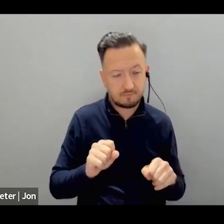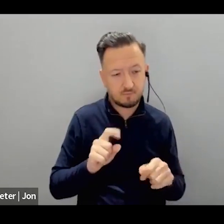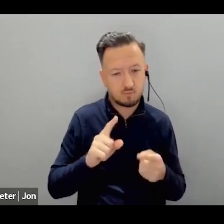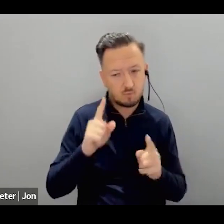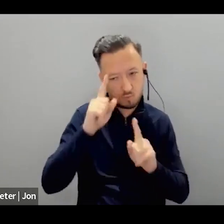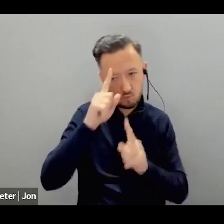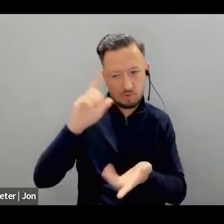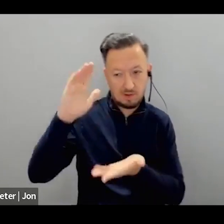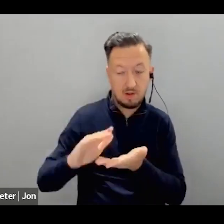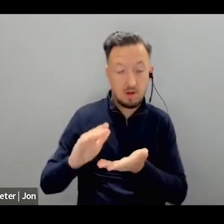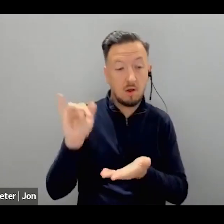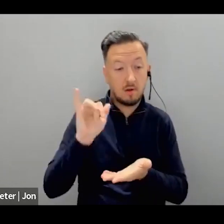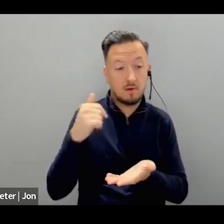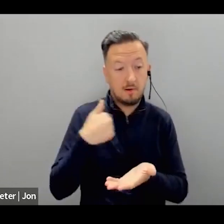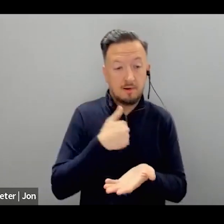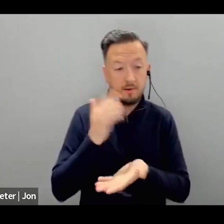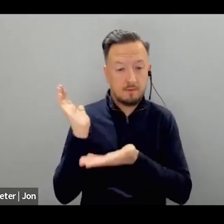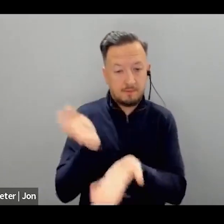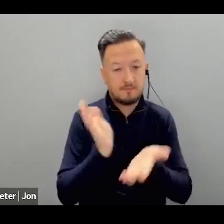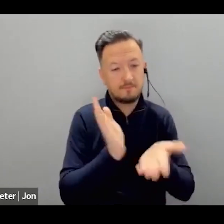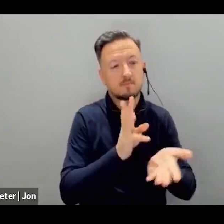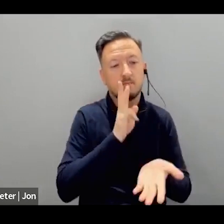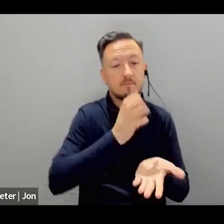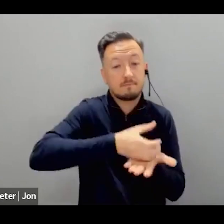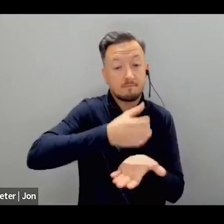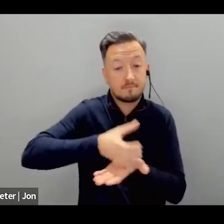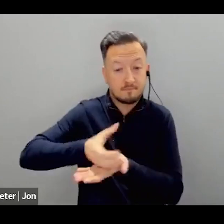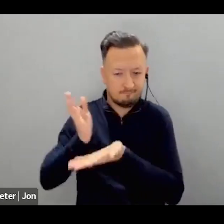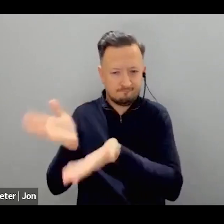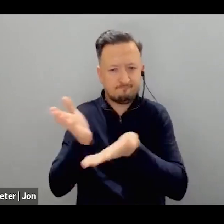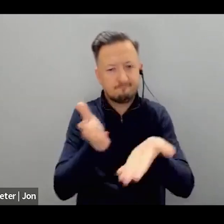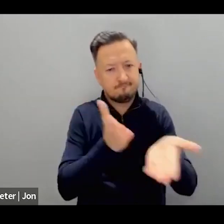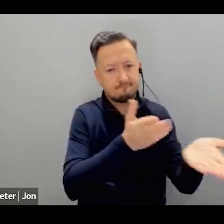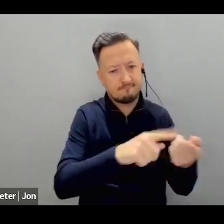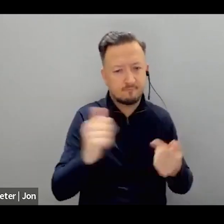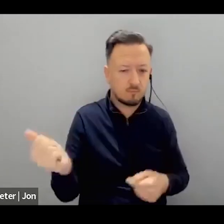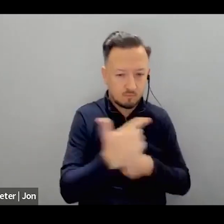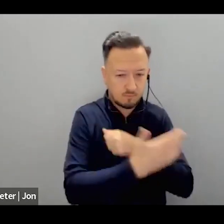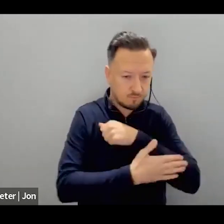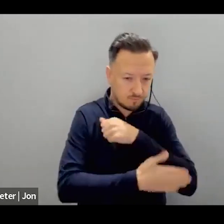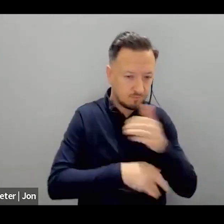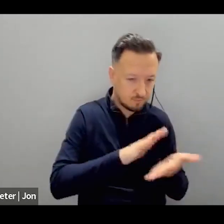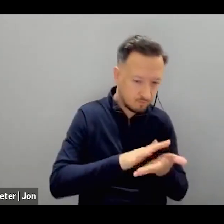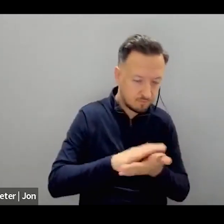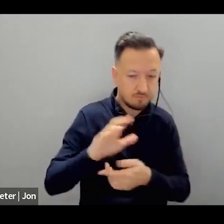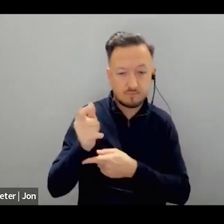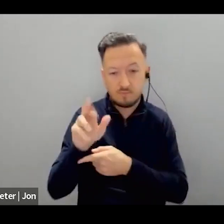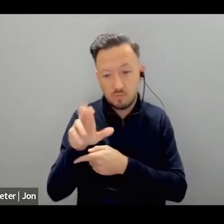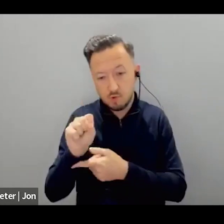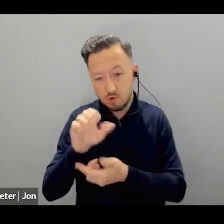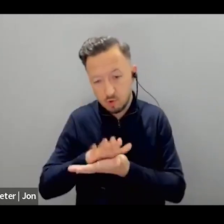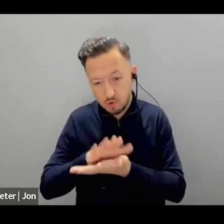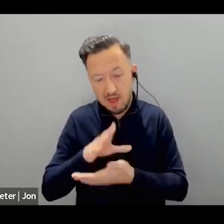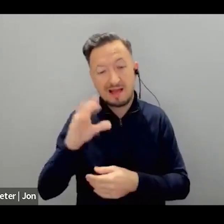that, we're delivering bottles of water to all of our county schools and to the charter schools and initially to the city schools, and